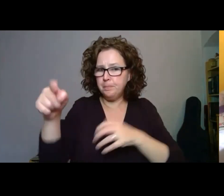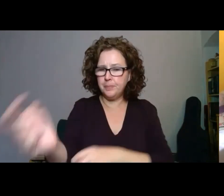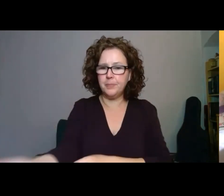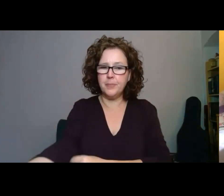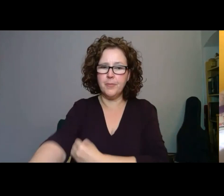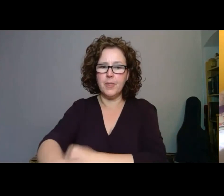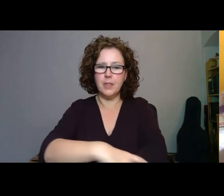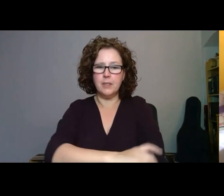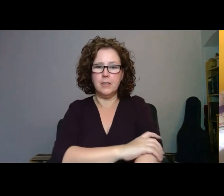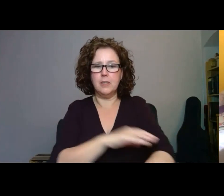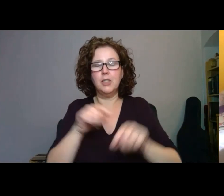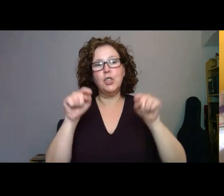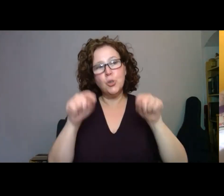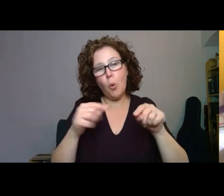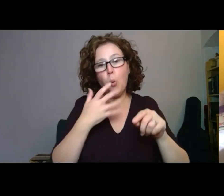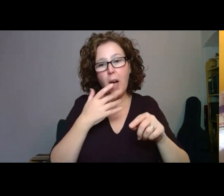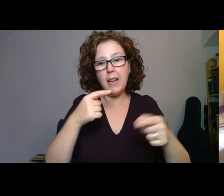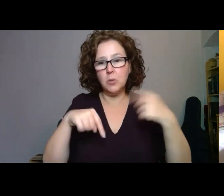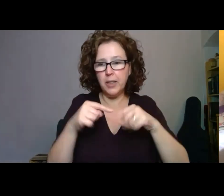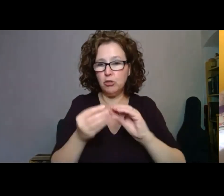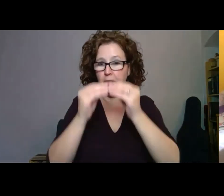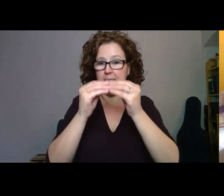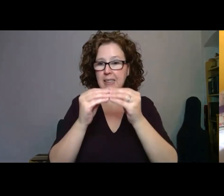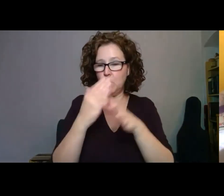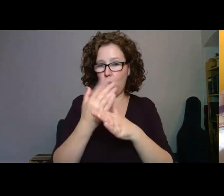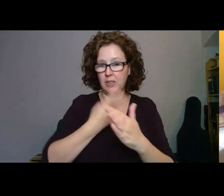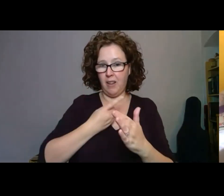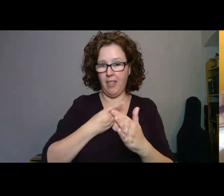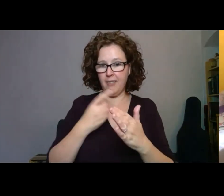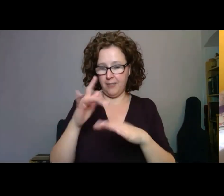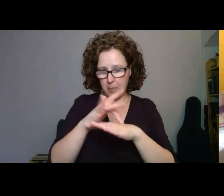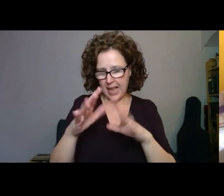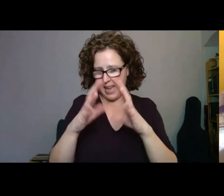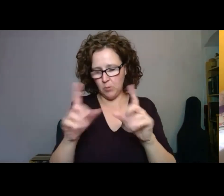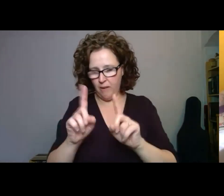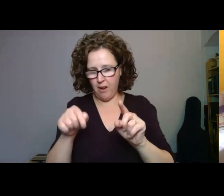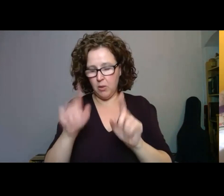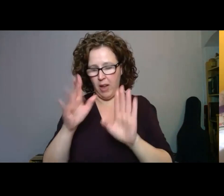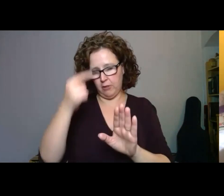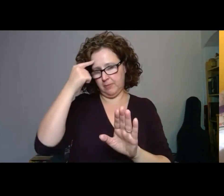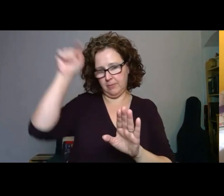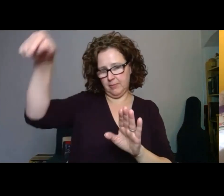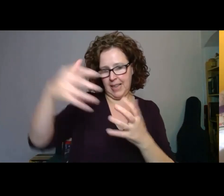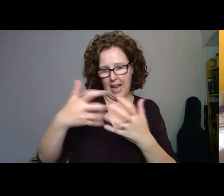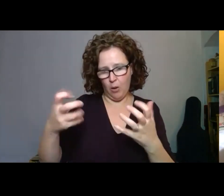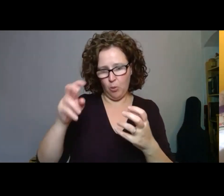to think when we are devising a piece, which is really helpful.